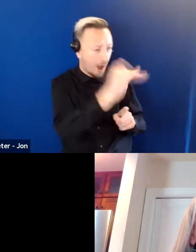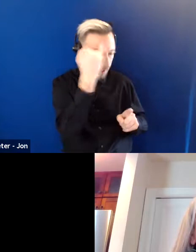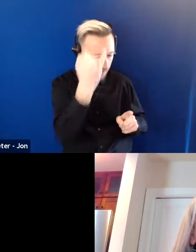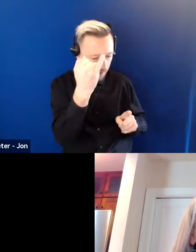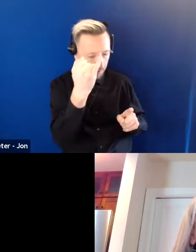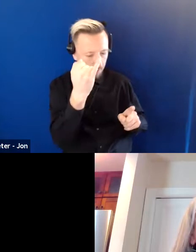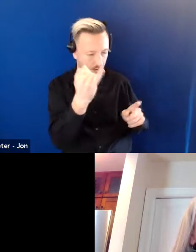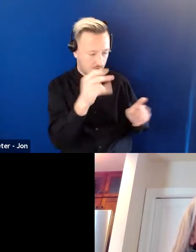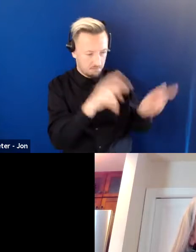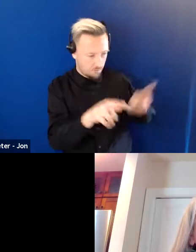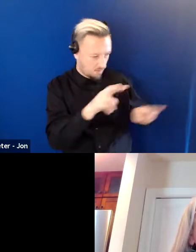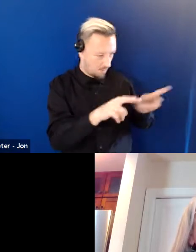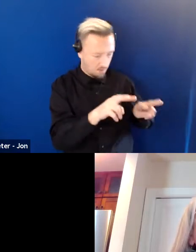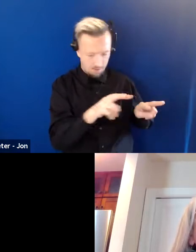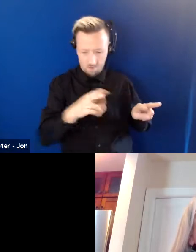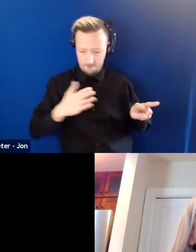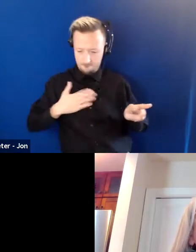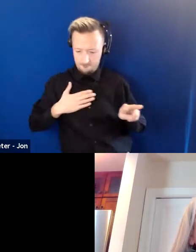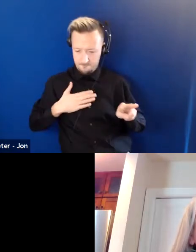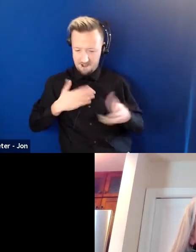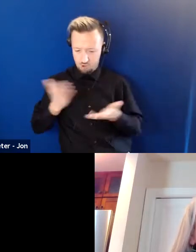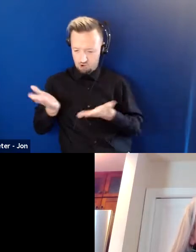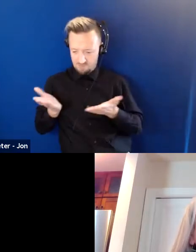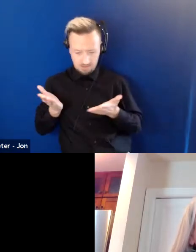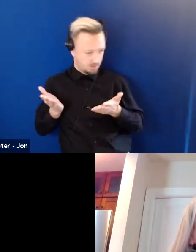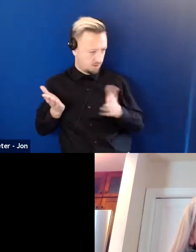you provide your services.